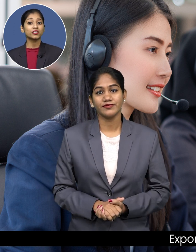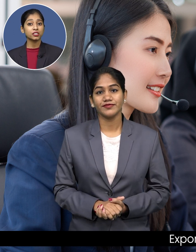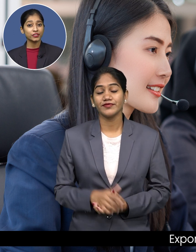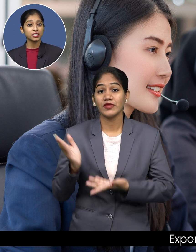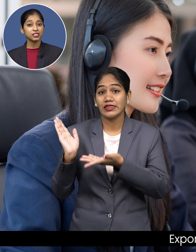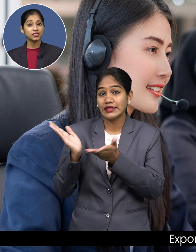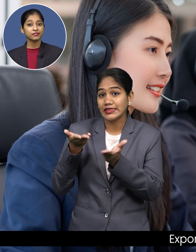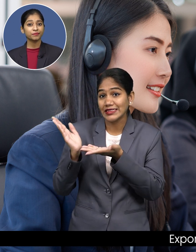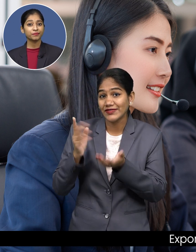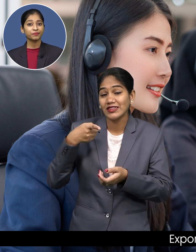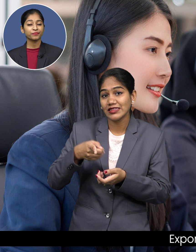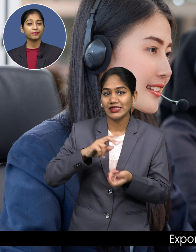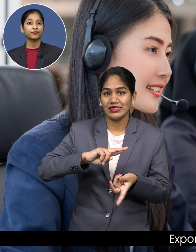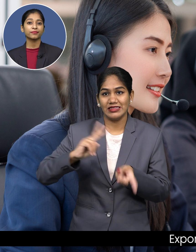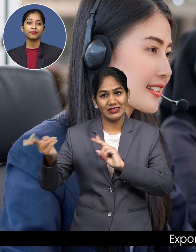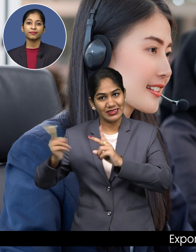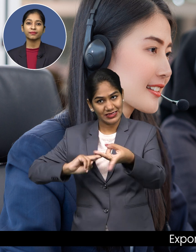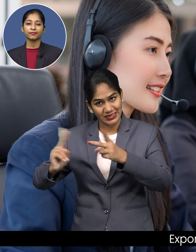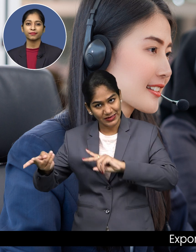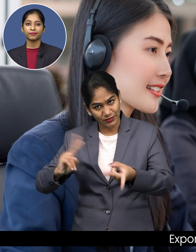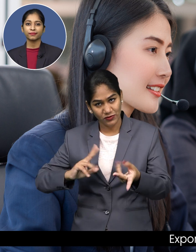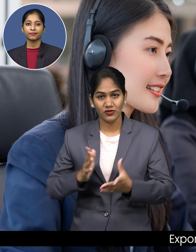Exports of services.